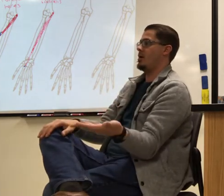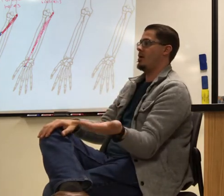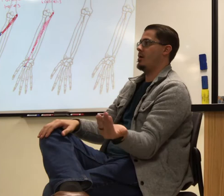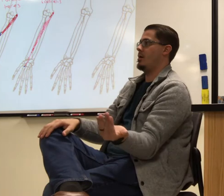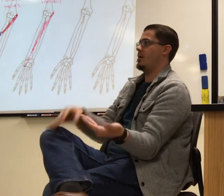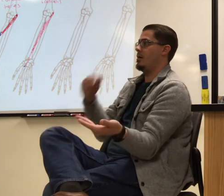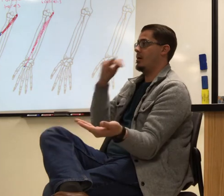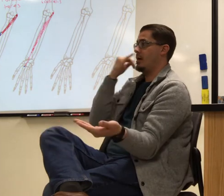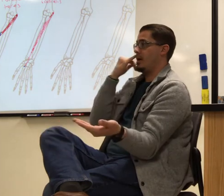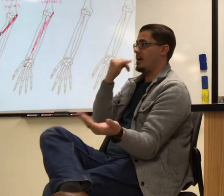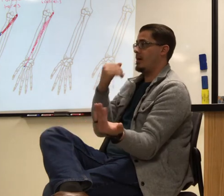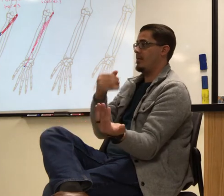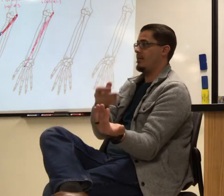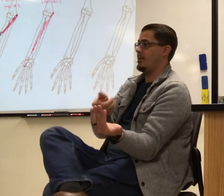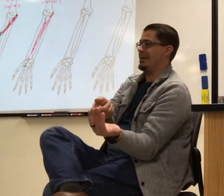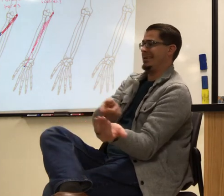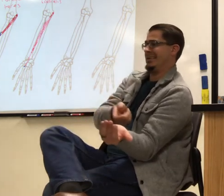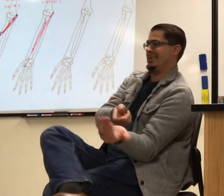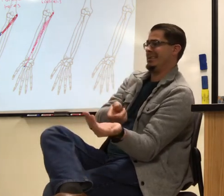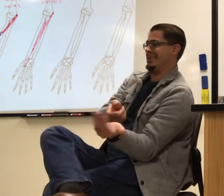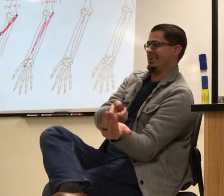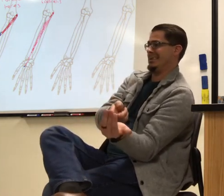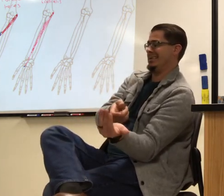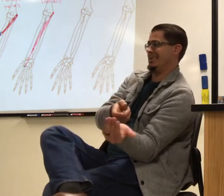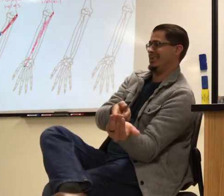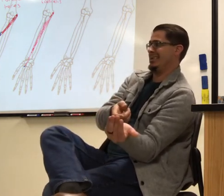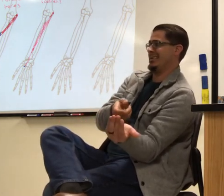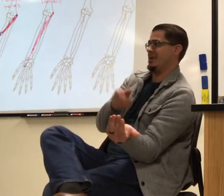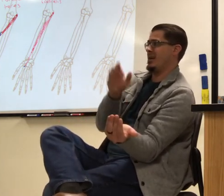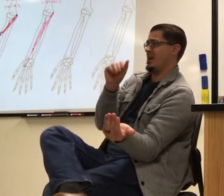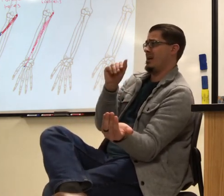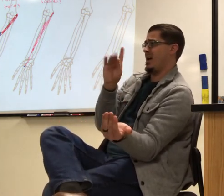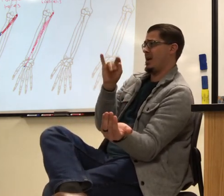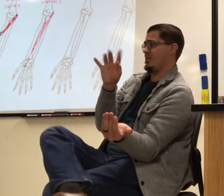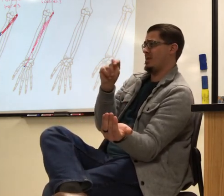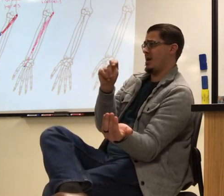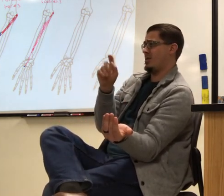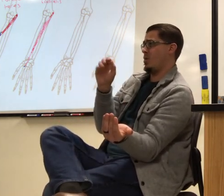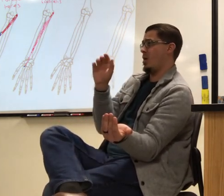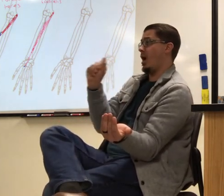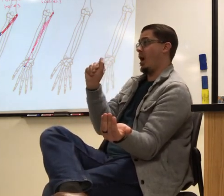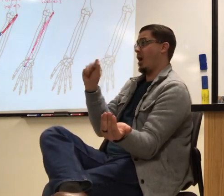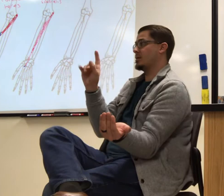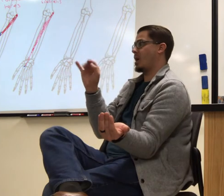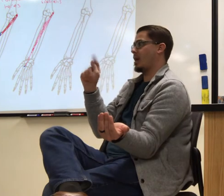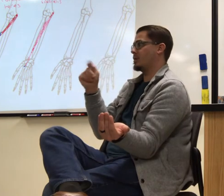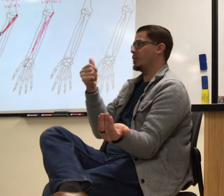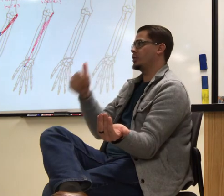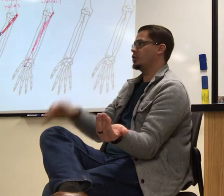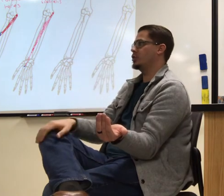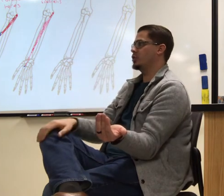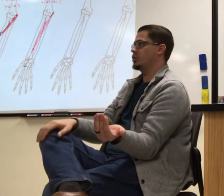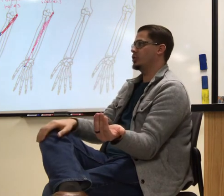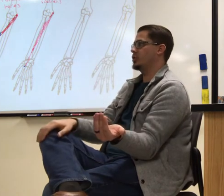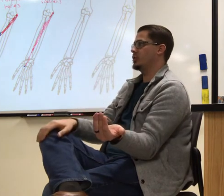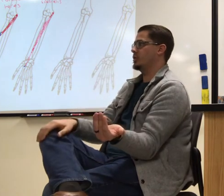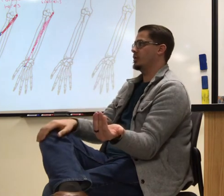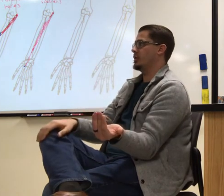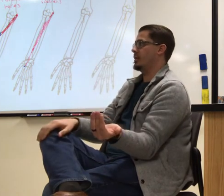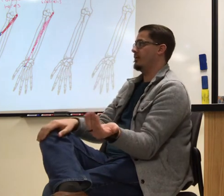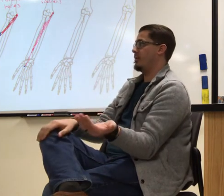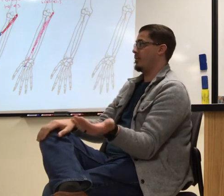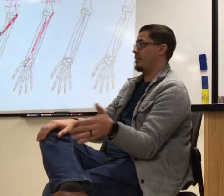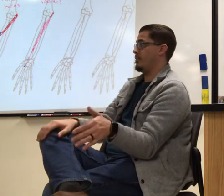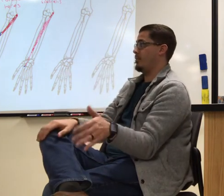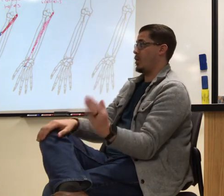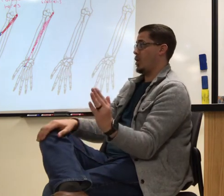you're pulling from the thumb side, are you going to abduct the wrist or adduct the wrist? What do you think? If you pull, you're